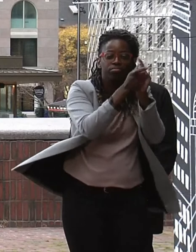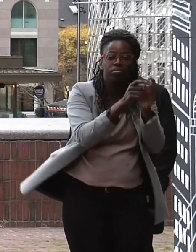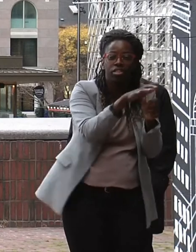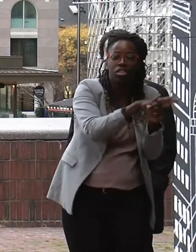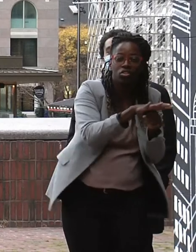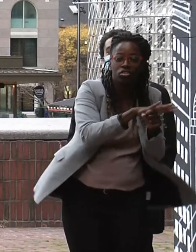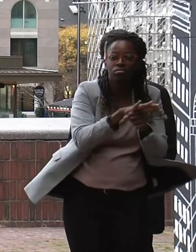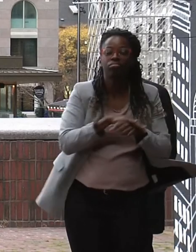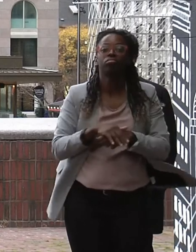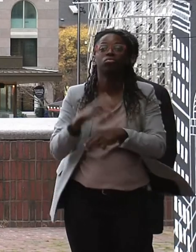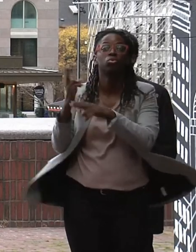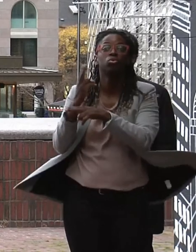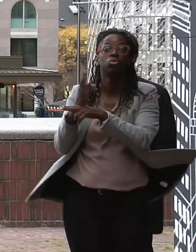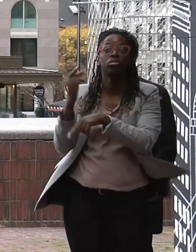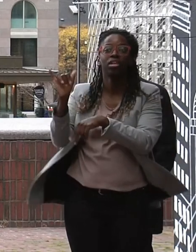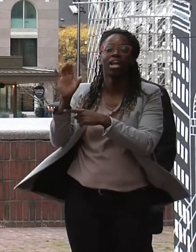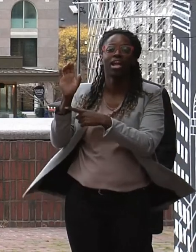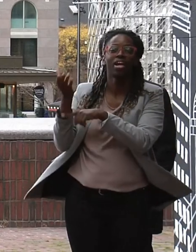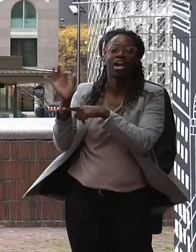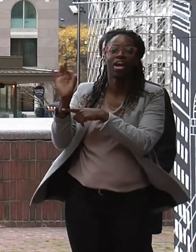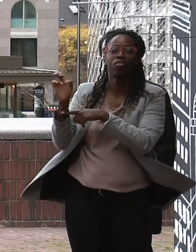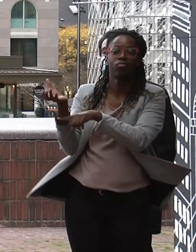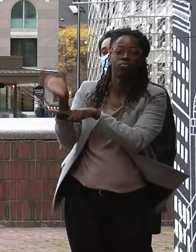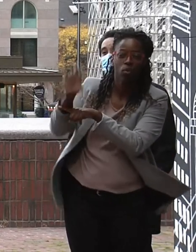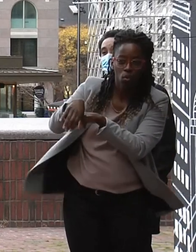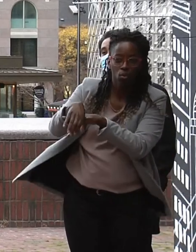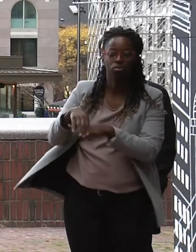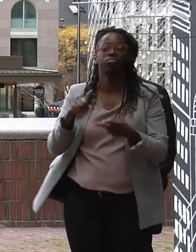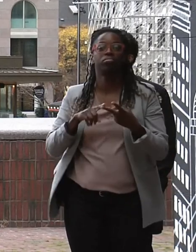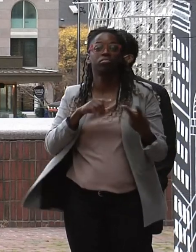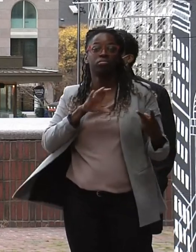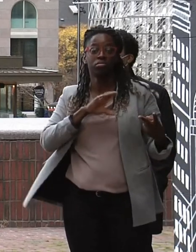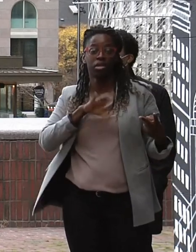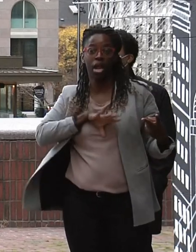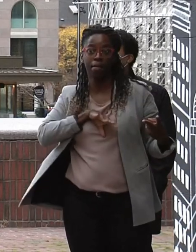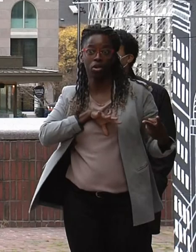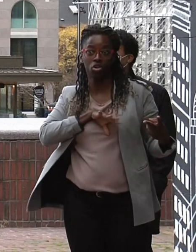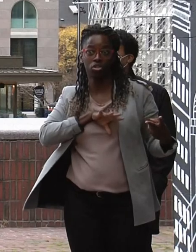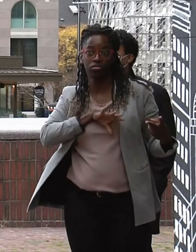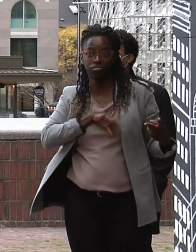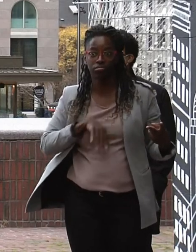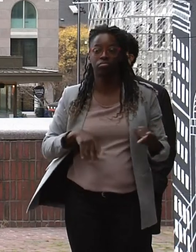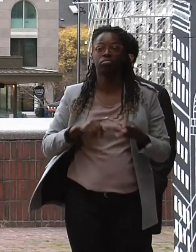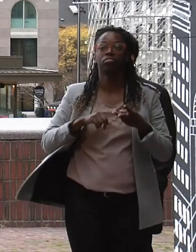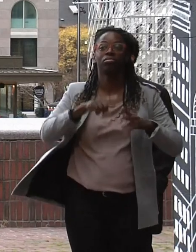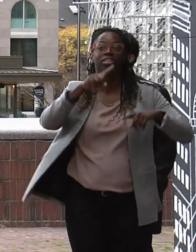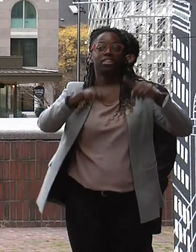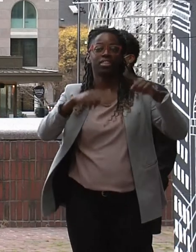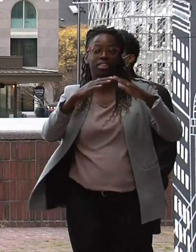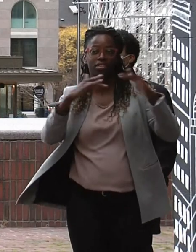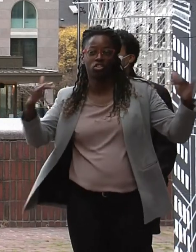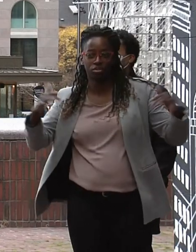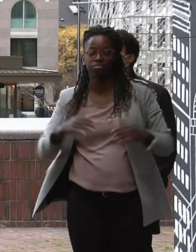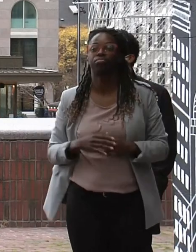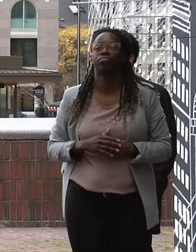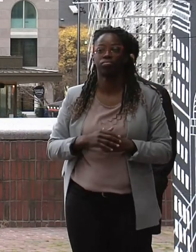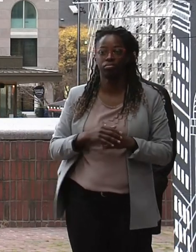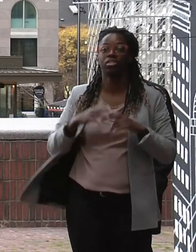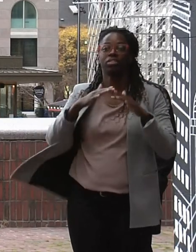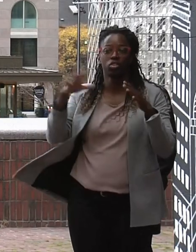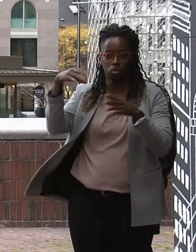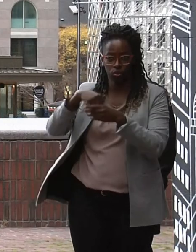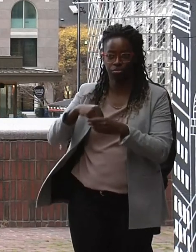camera program, the diversity and inclusion, diversity, equity, and inclusion unit, which speaks to the internal culture